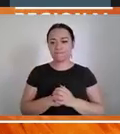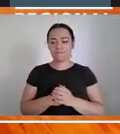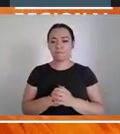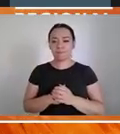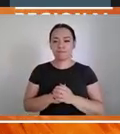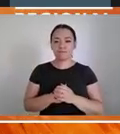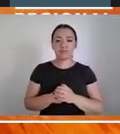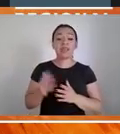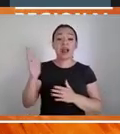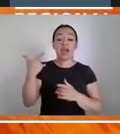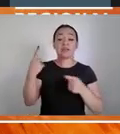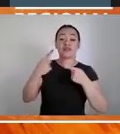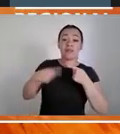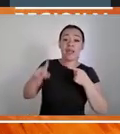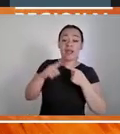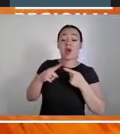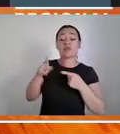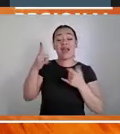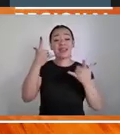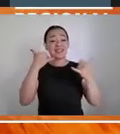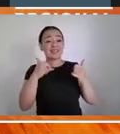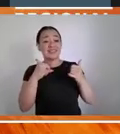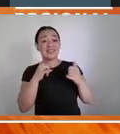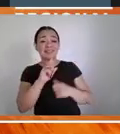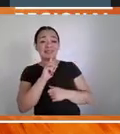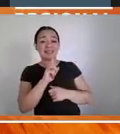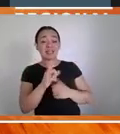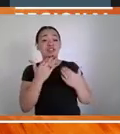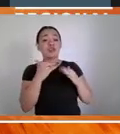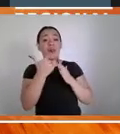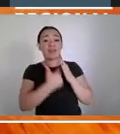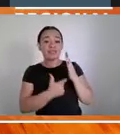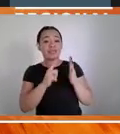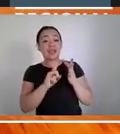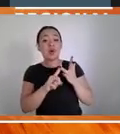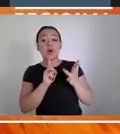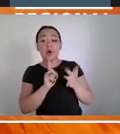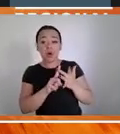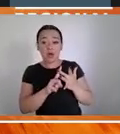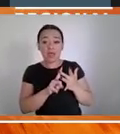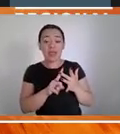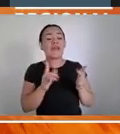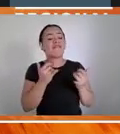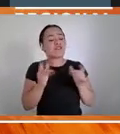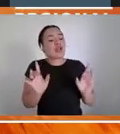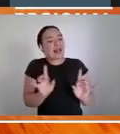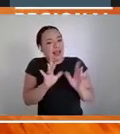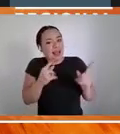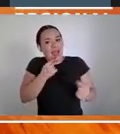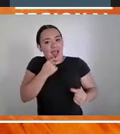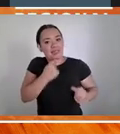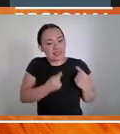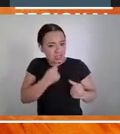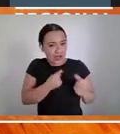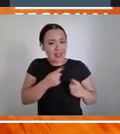last round, assessors noted that shortlisted expressions of interest very clearly articulated the impact that the